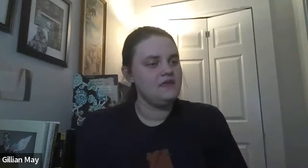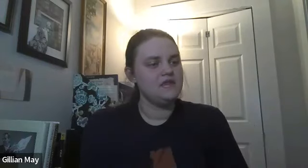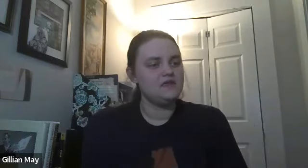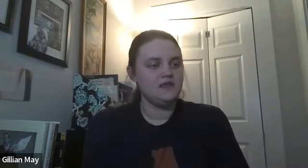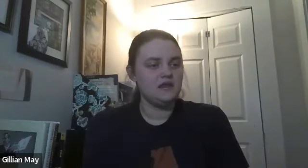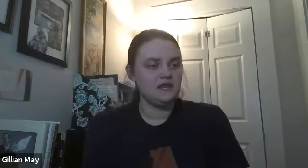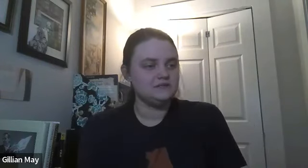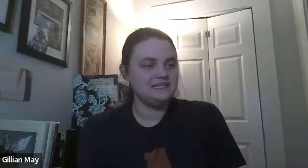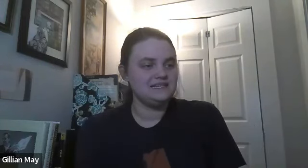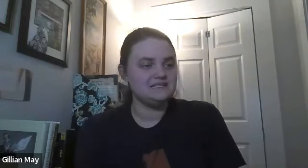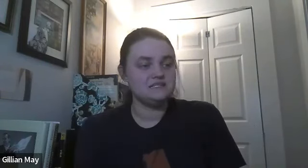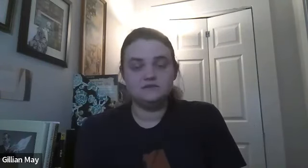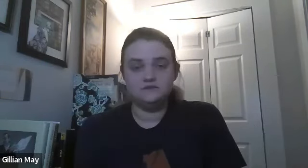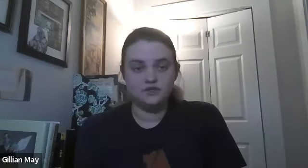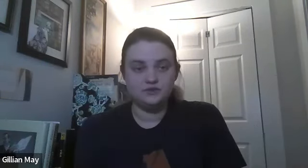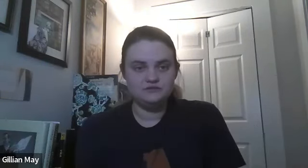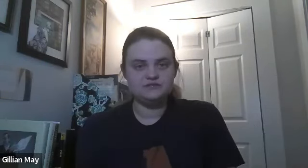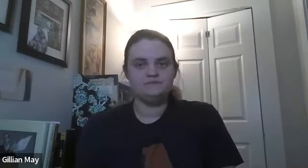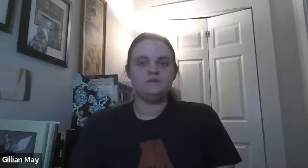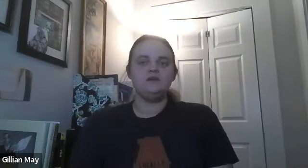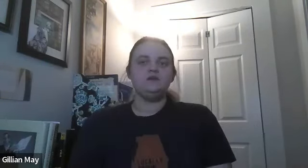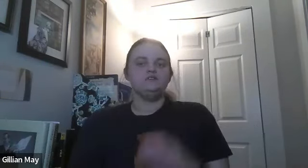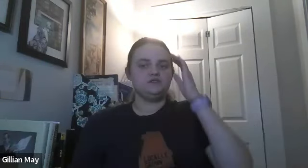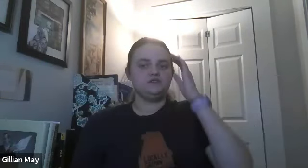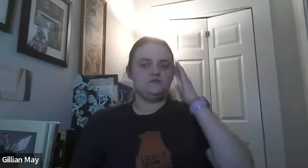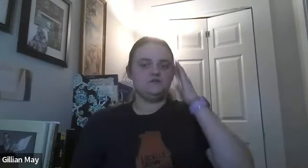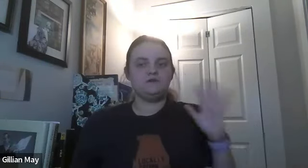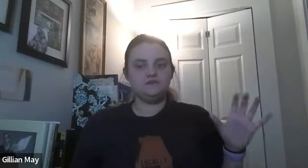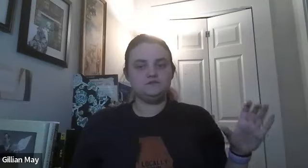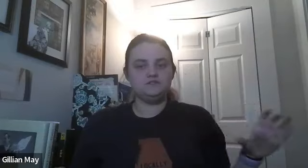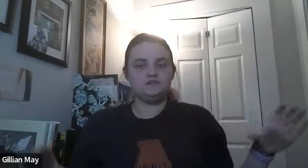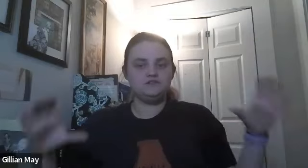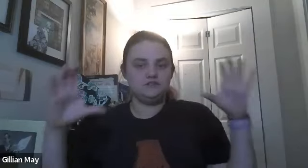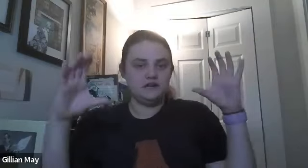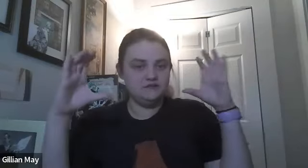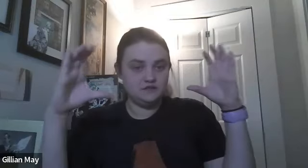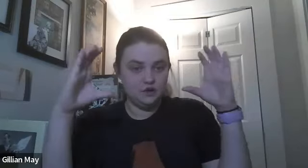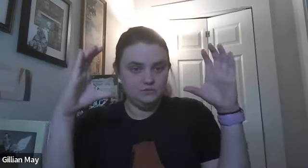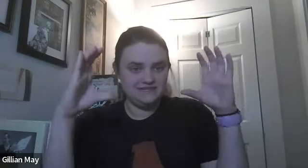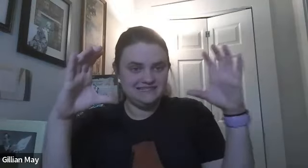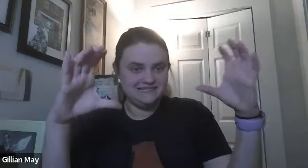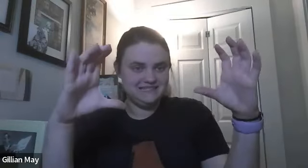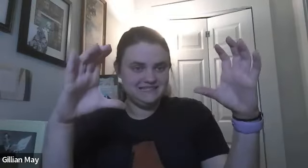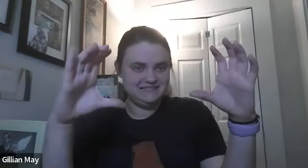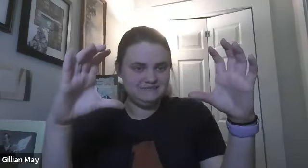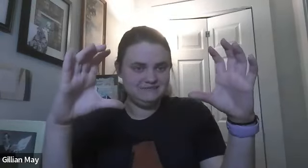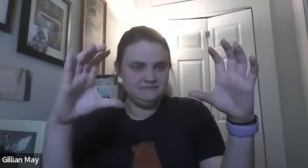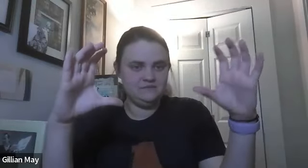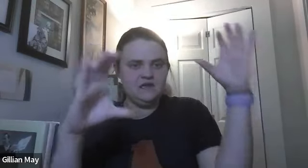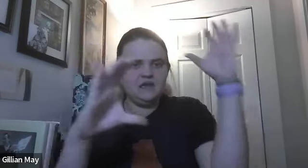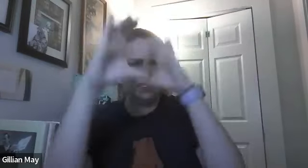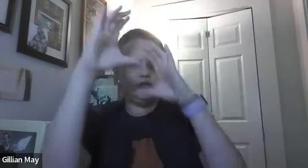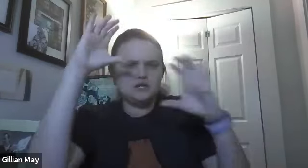Then the next one is confused. So for confused, what you're going to do is you're going to have these open C's and you're going to